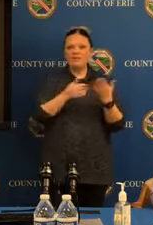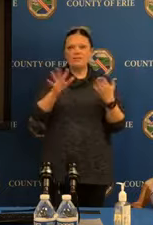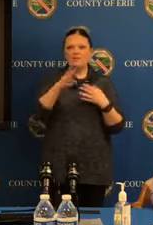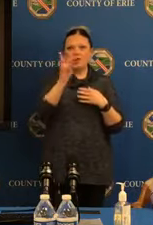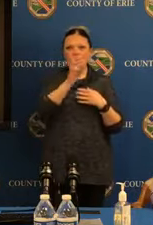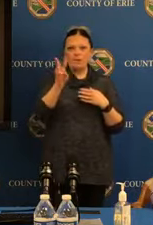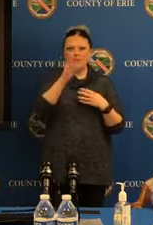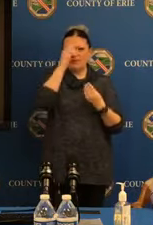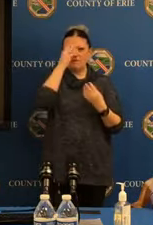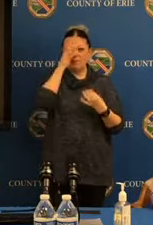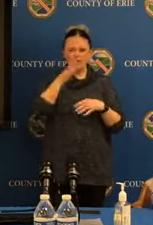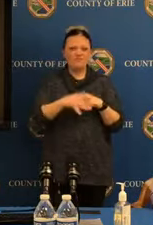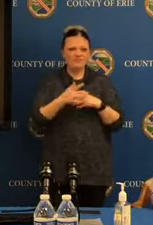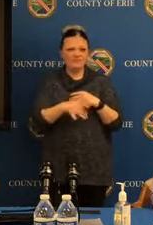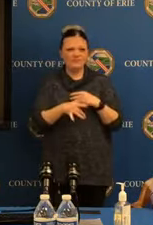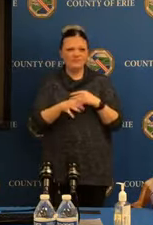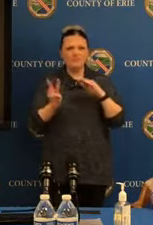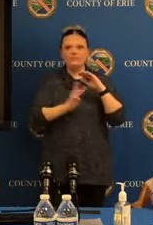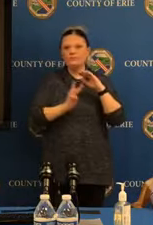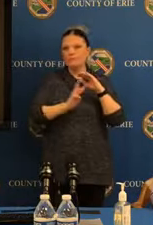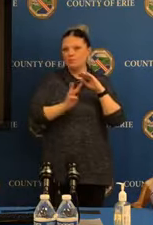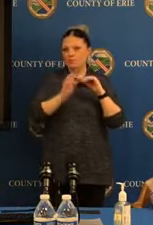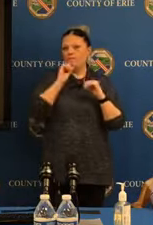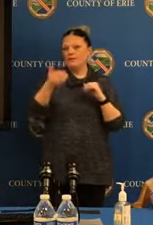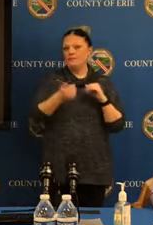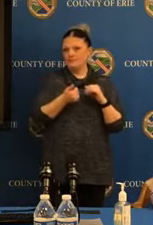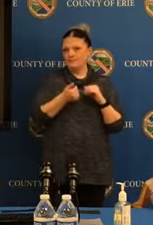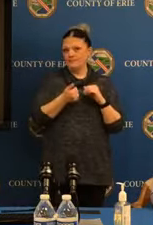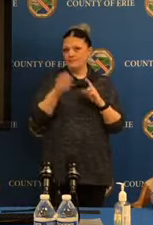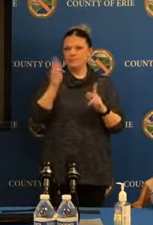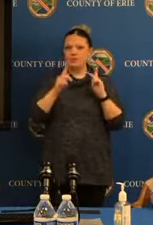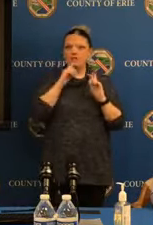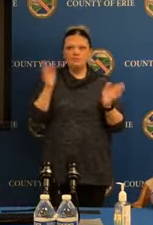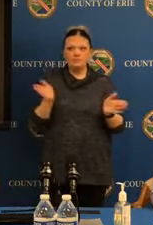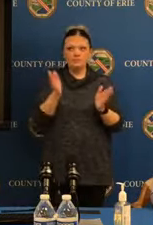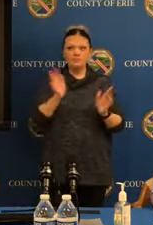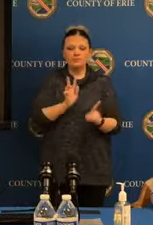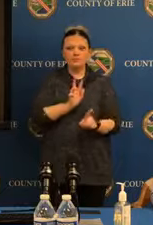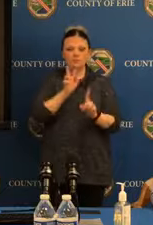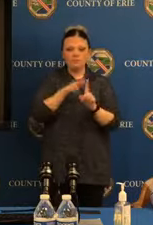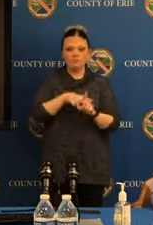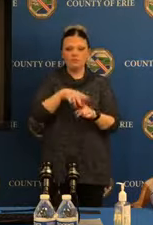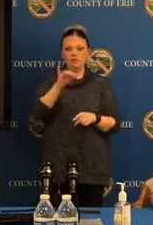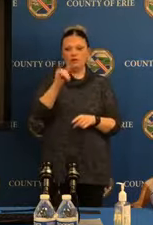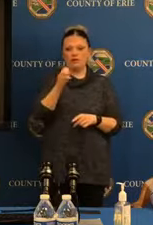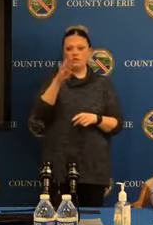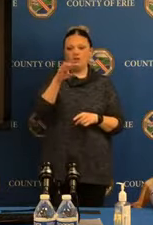info available at the time. Wegmans is hiring, and folks are encouraged to apply at